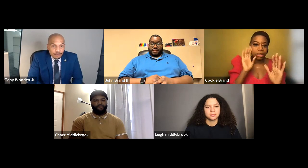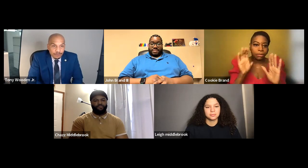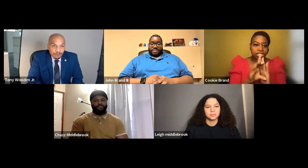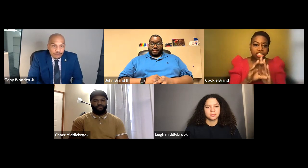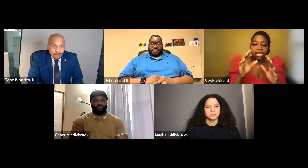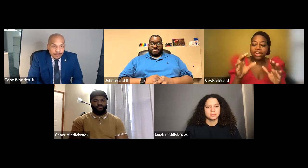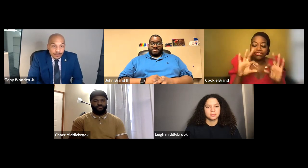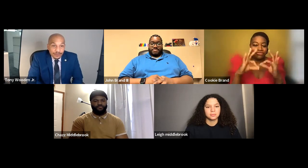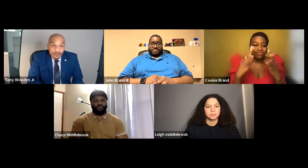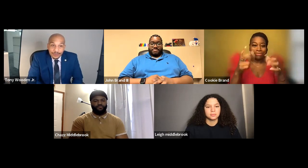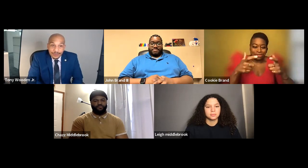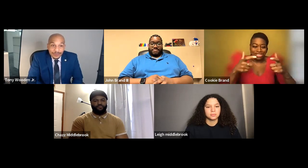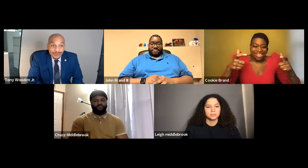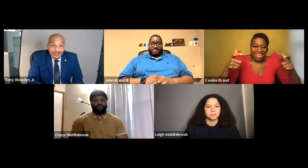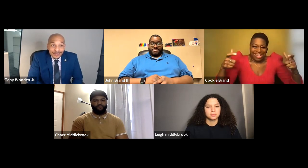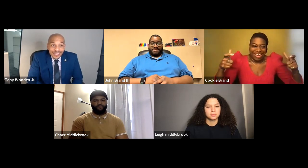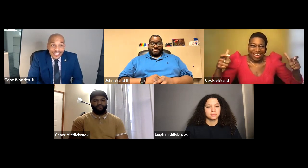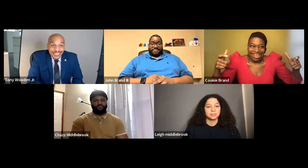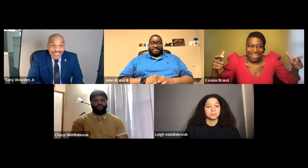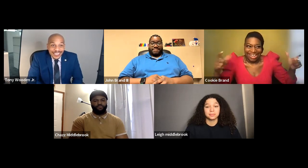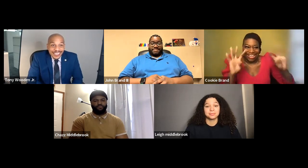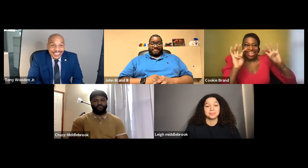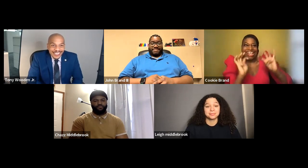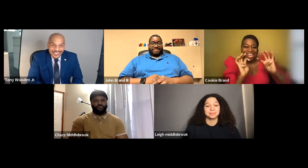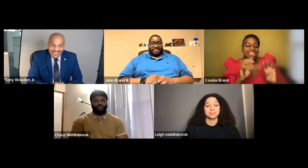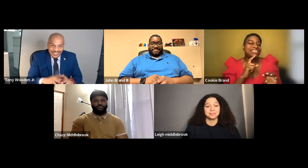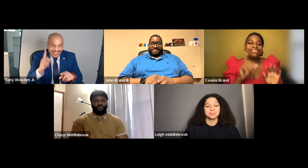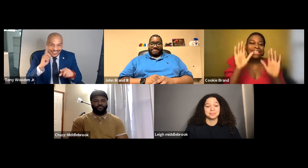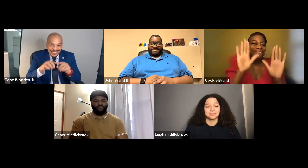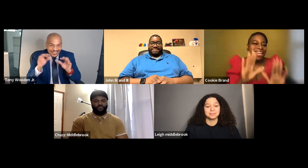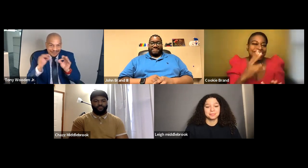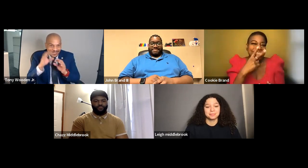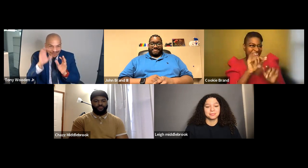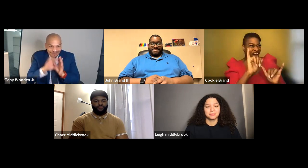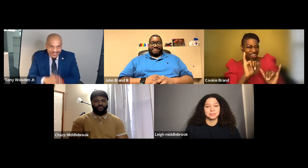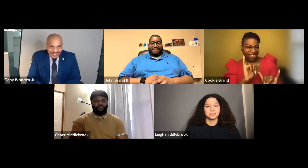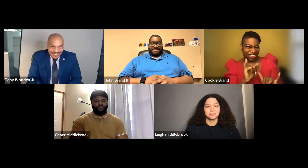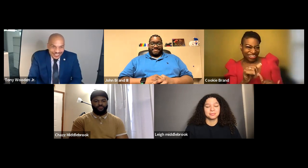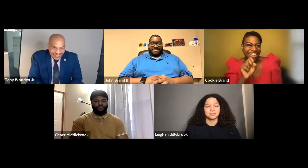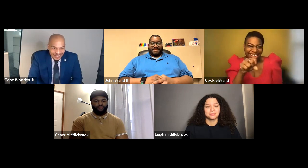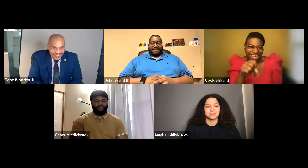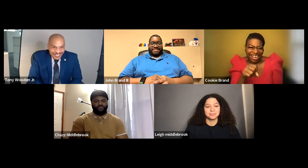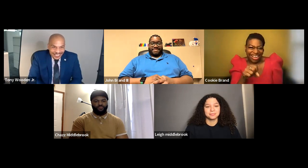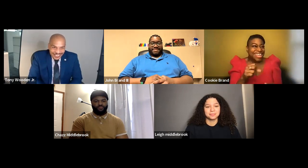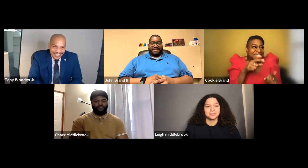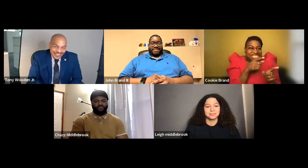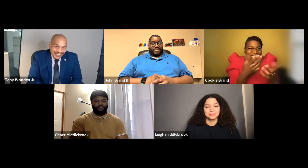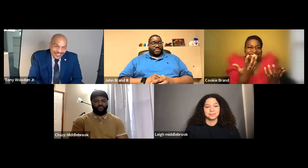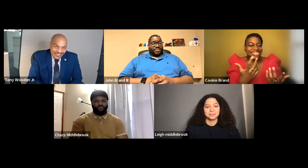that. And there was a family picture. It was huge. It just had all these people just had to keep going out and going out and going